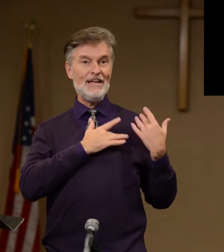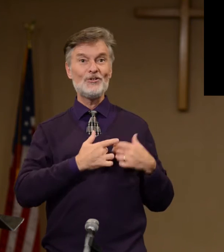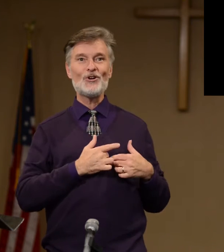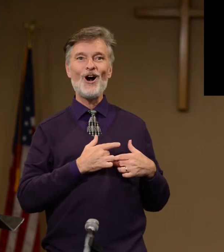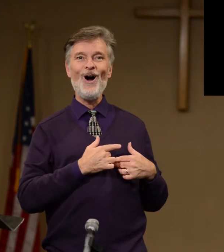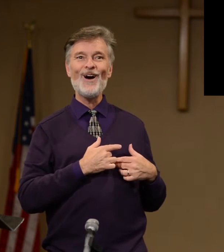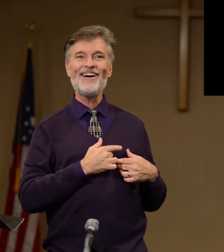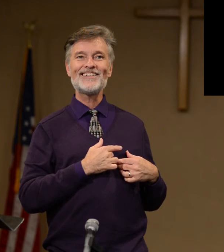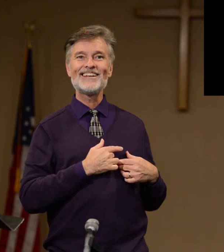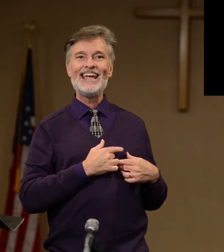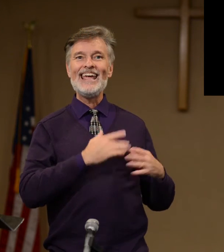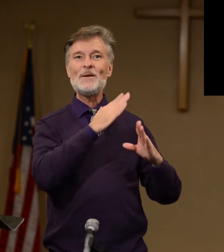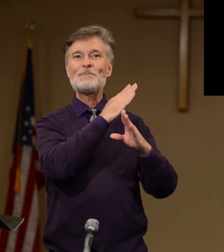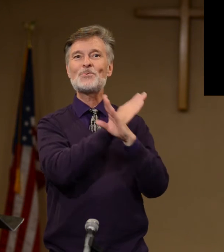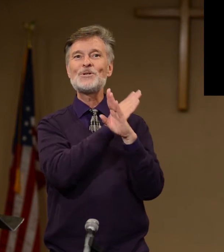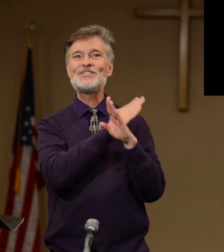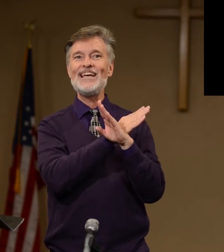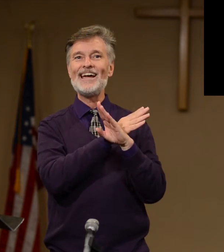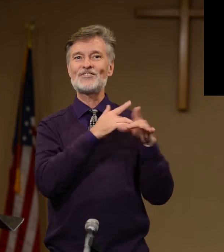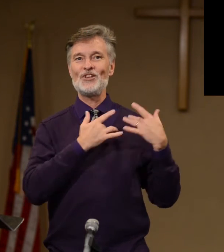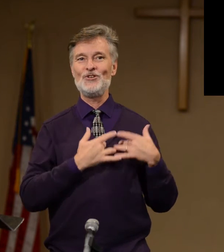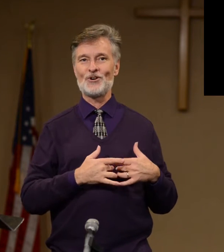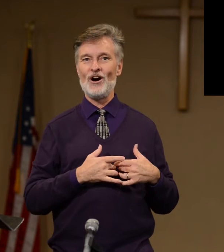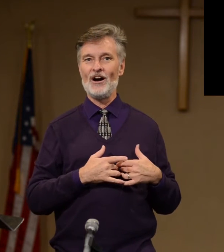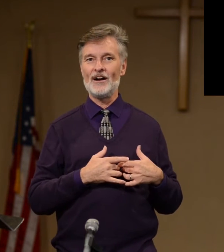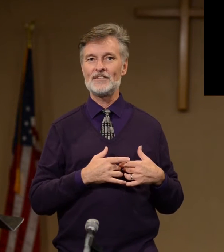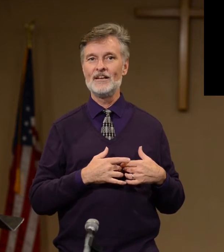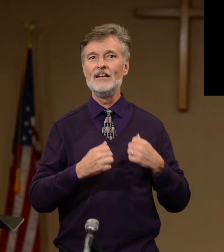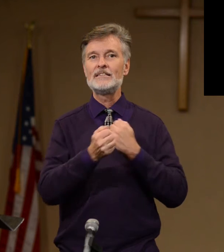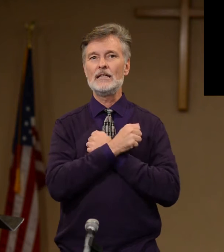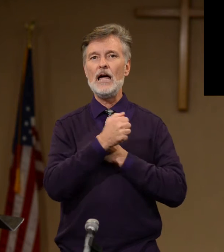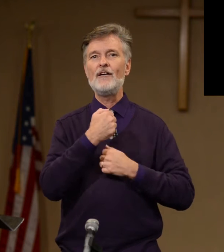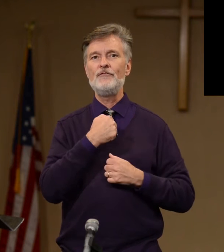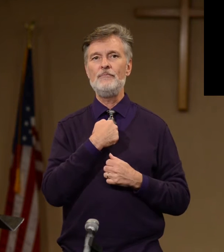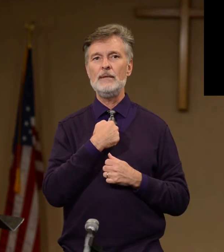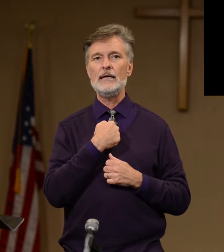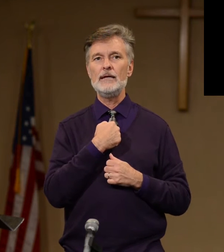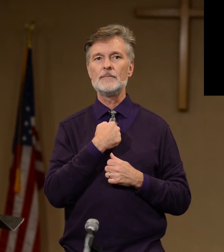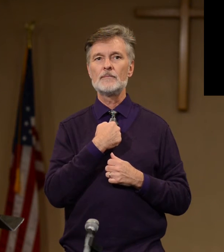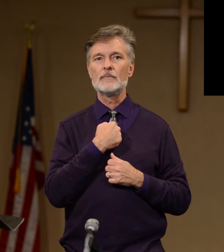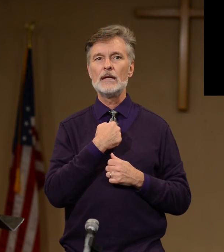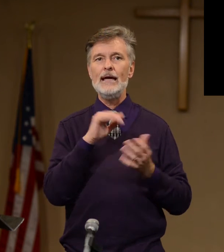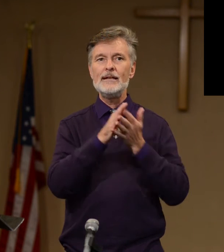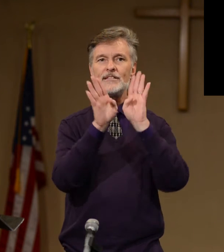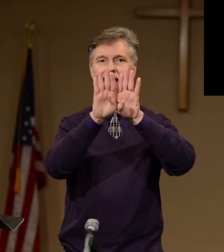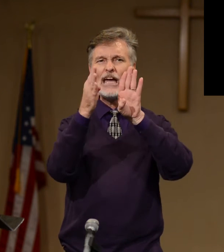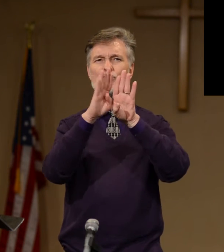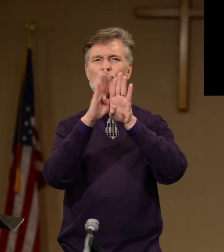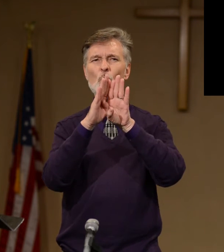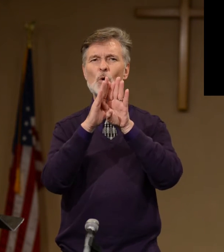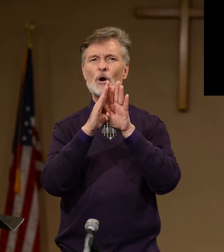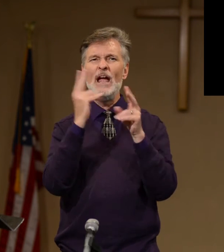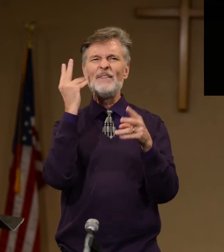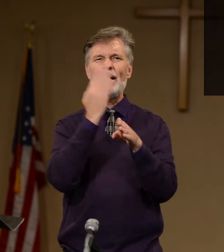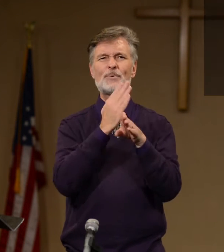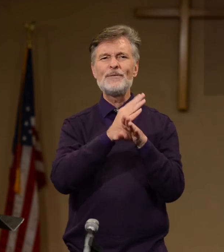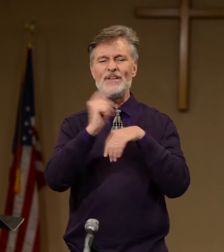on your heart, it protects your heart to love me. It is like a door that prevents